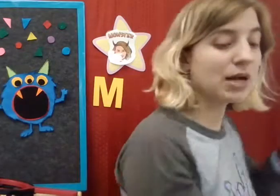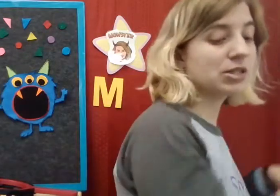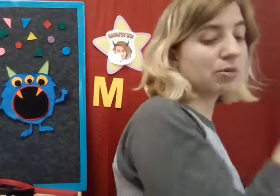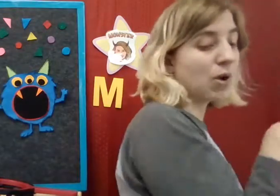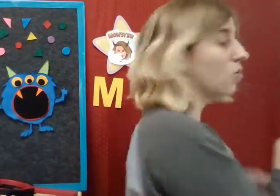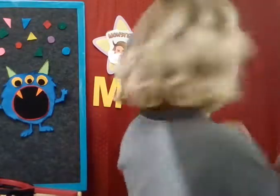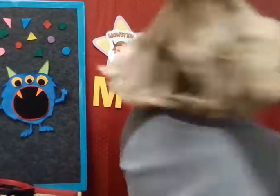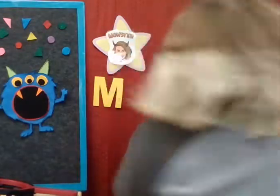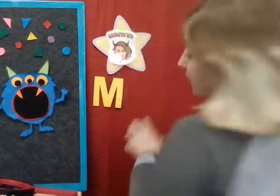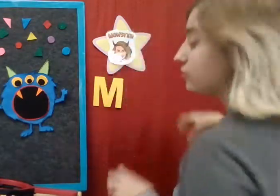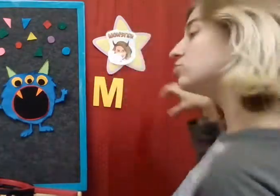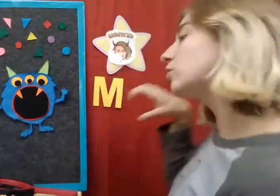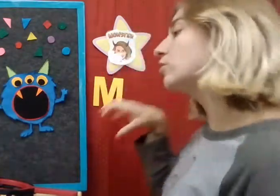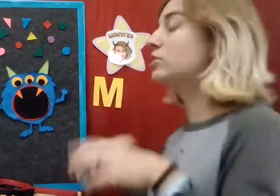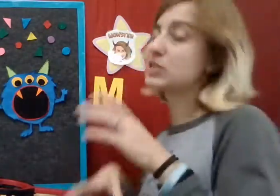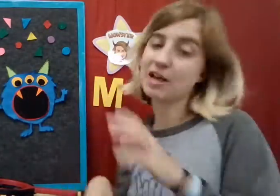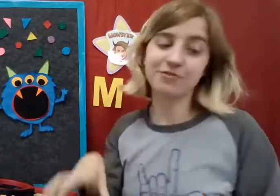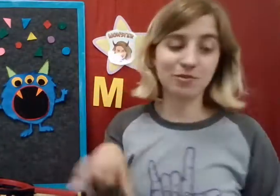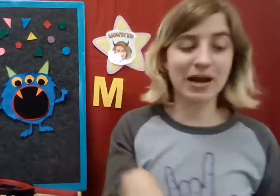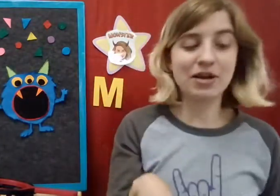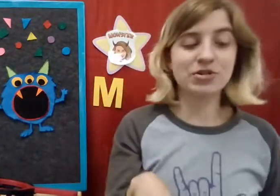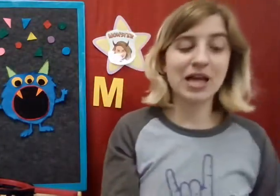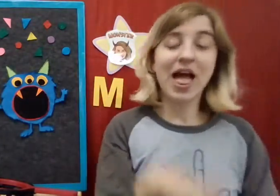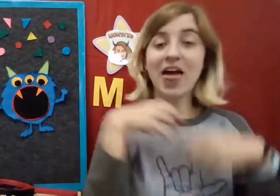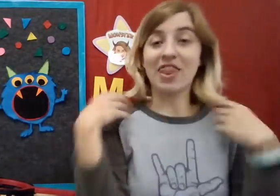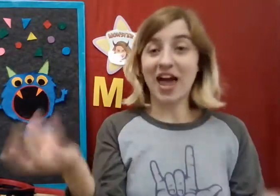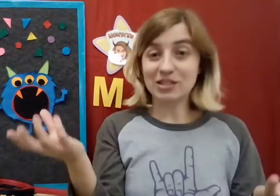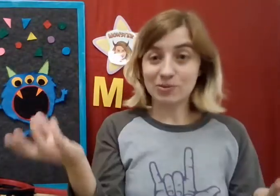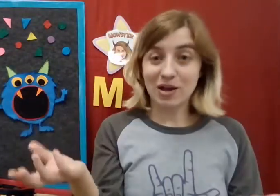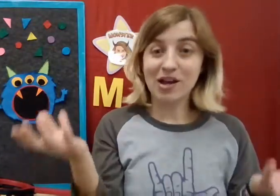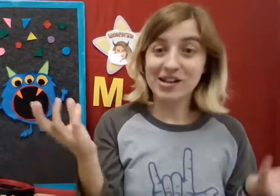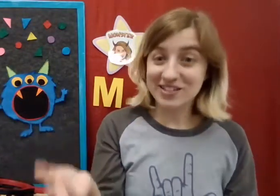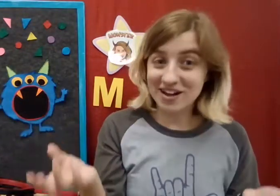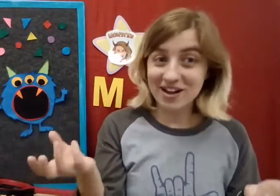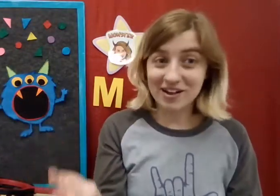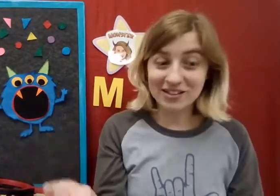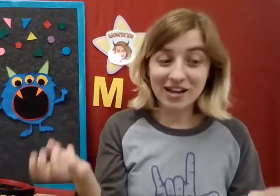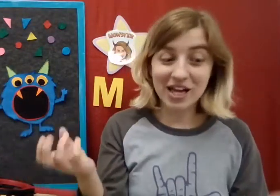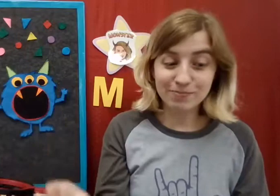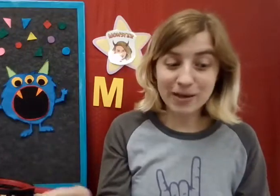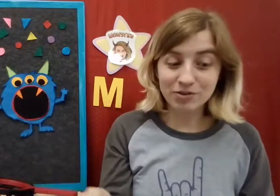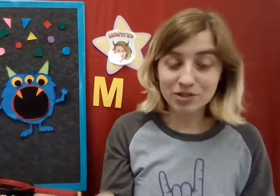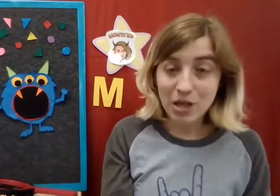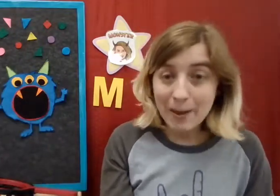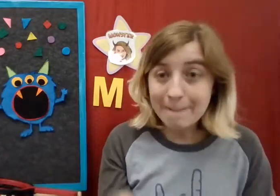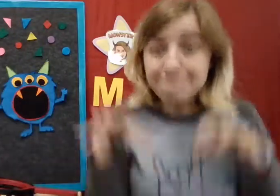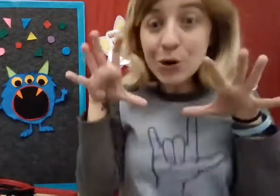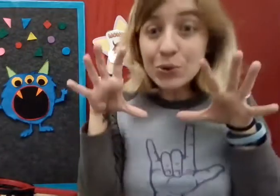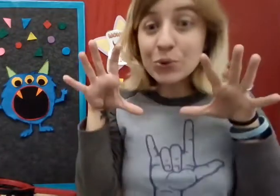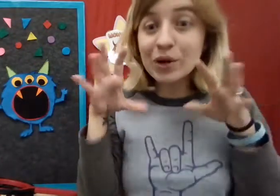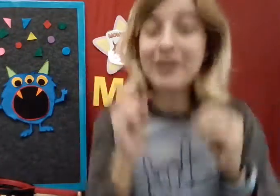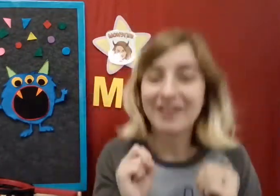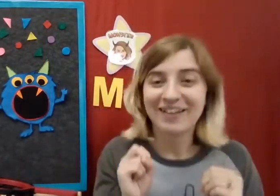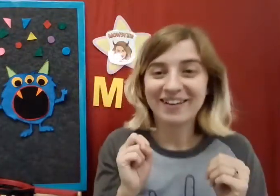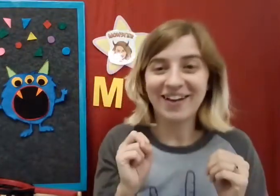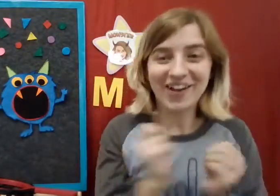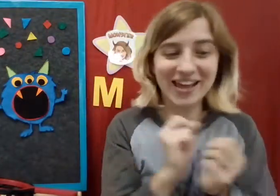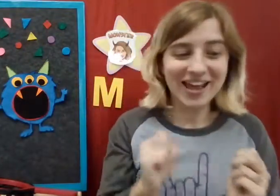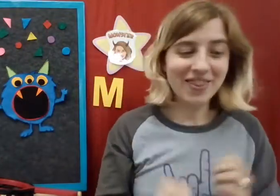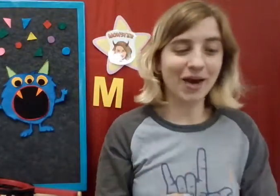monster pokey and you turn yourself around. That's what it's all about. Boo! Then we're